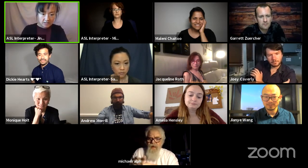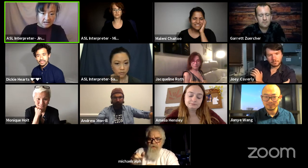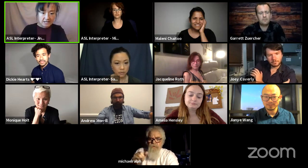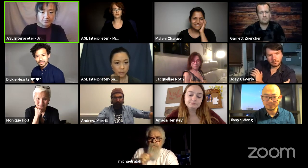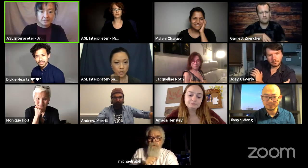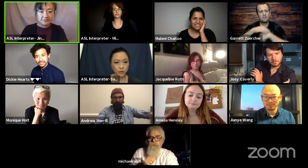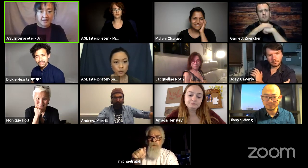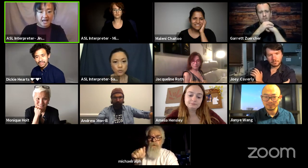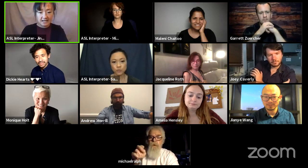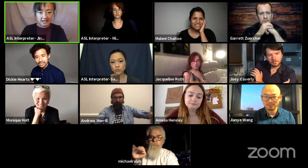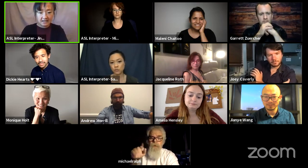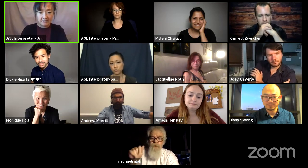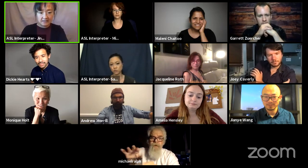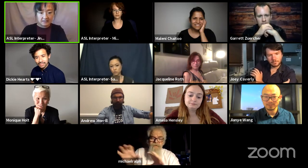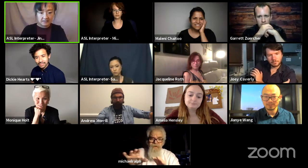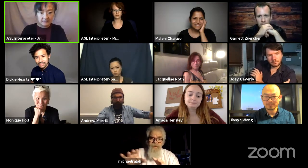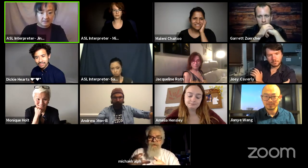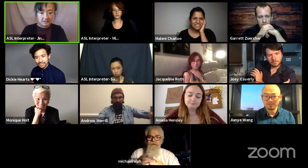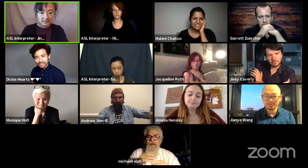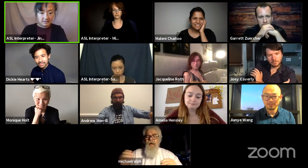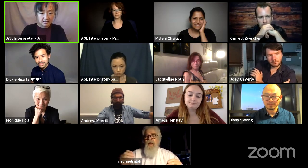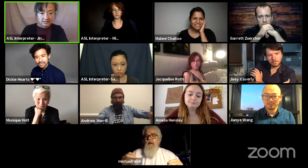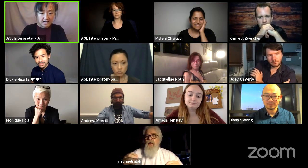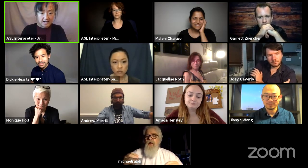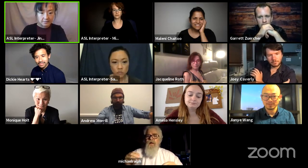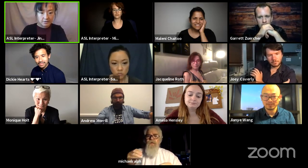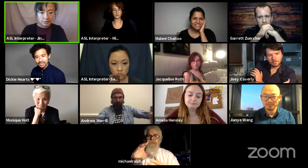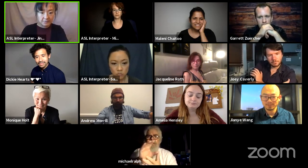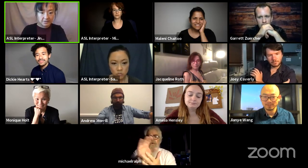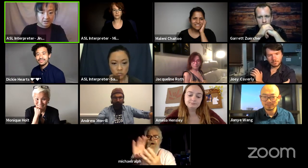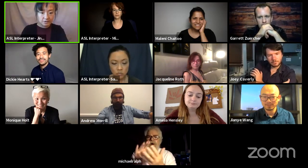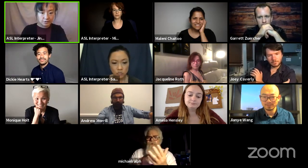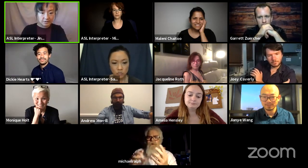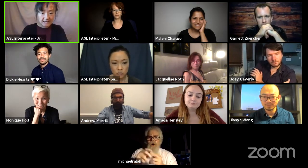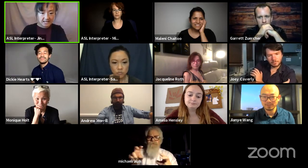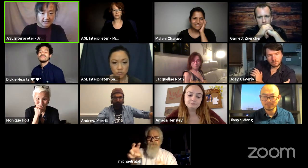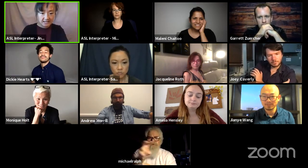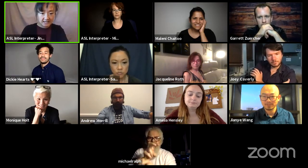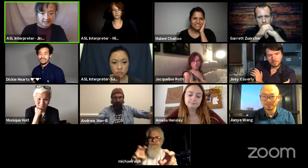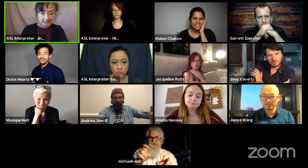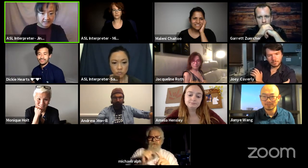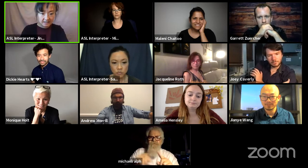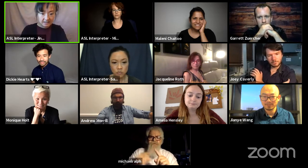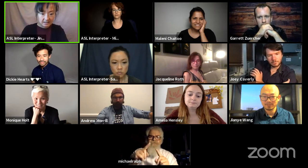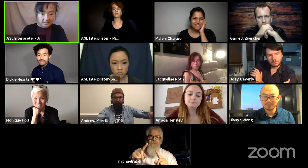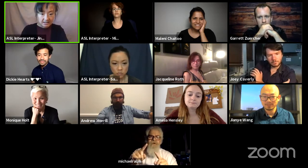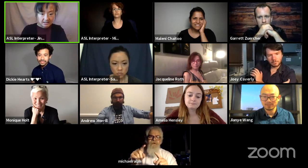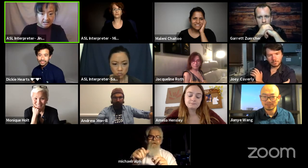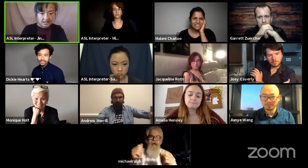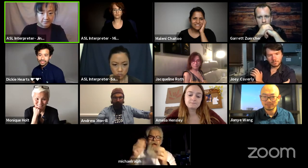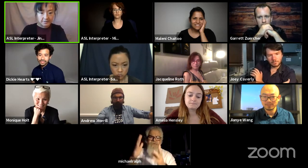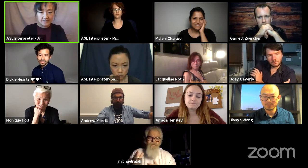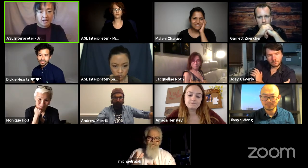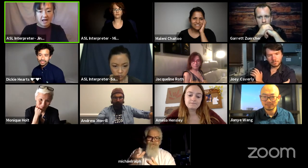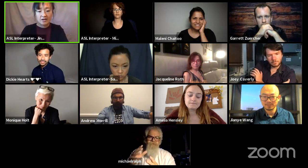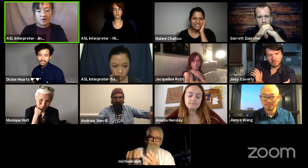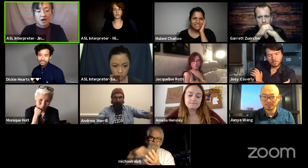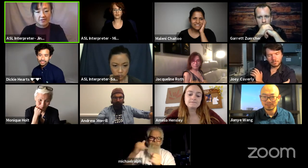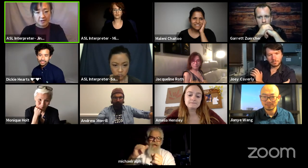in terms of editing and what Amelia was doing with the editing and you know how the picture